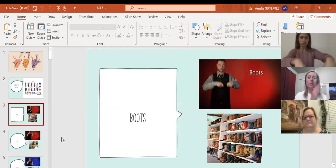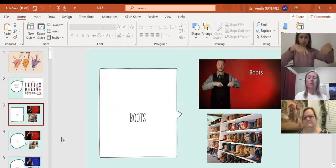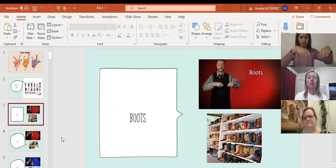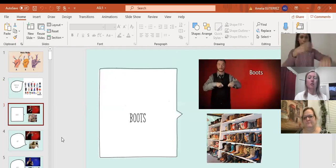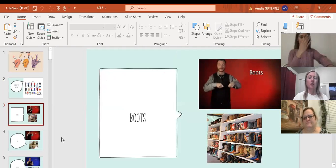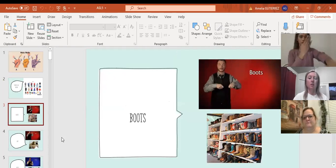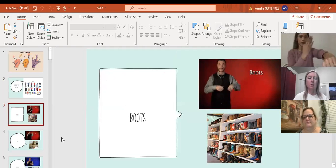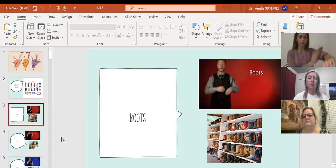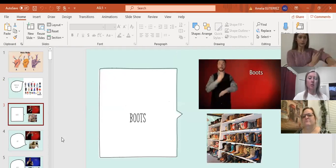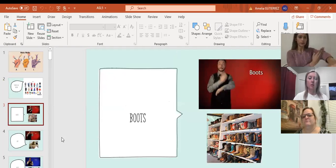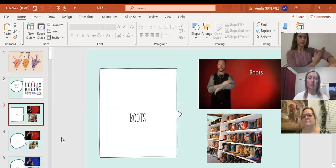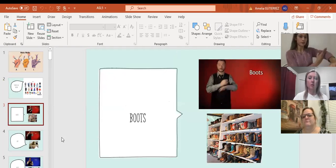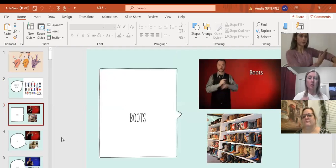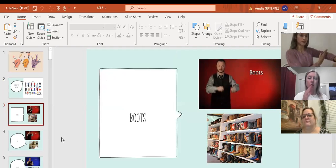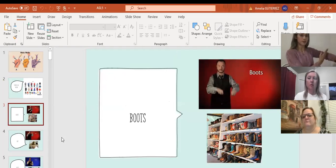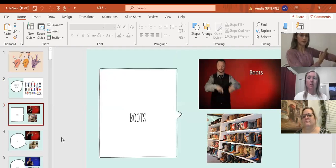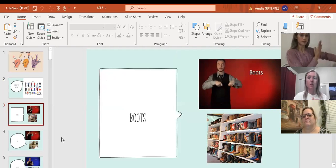Can you see me?